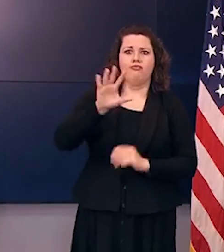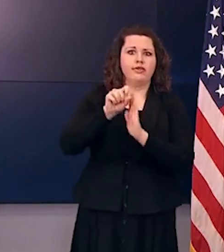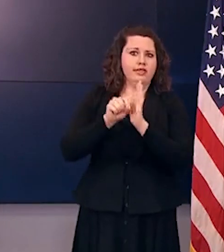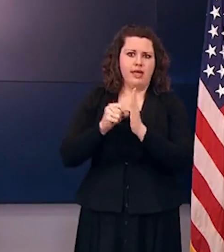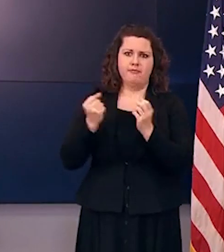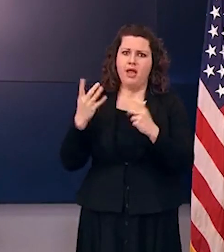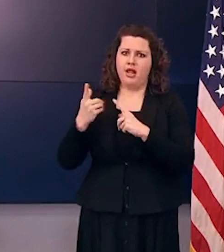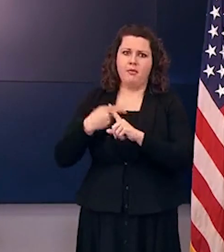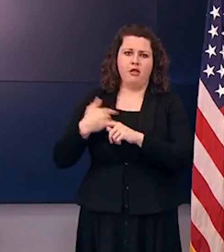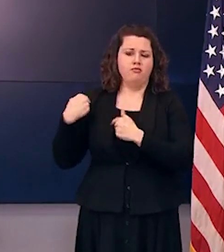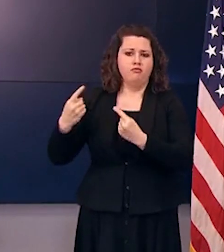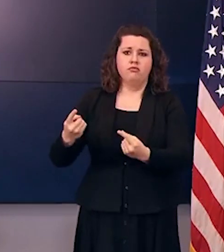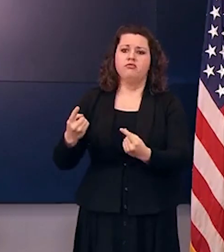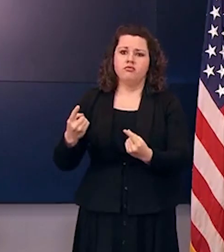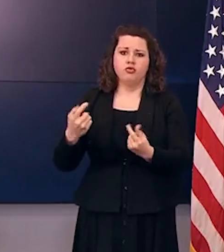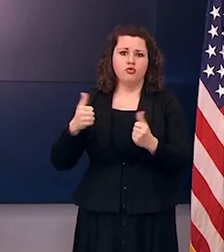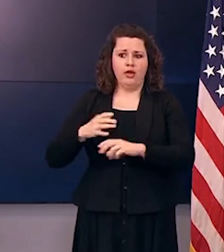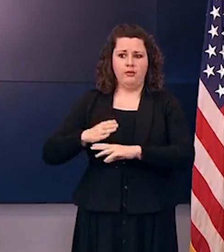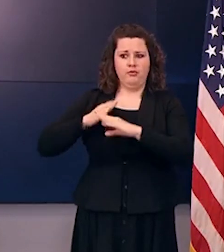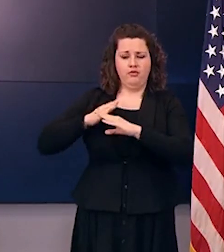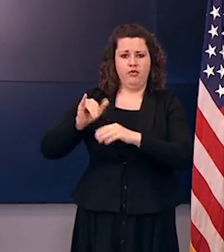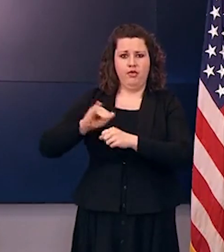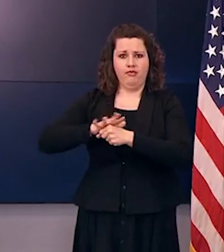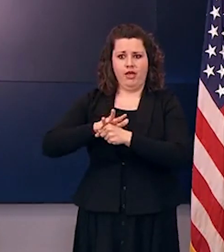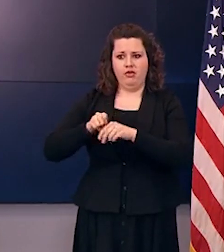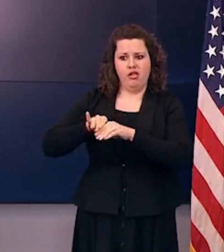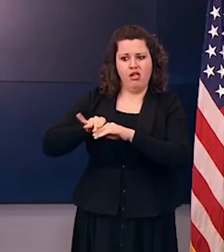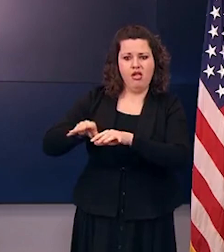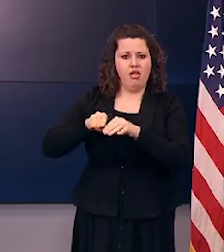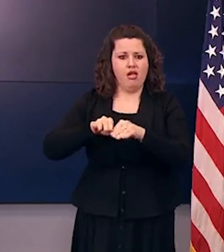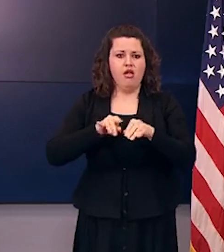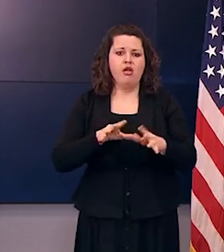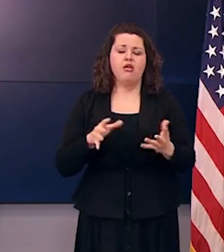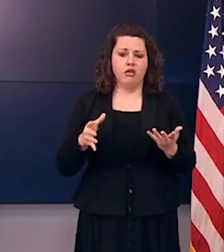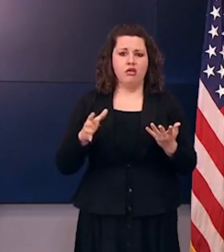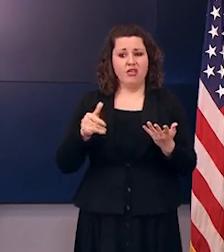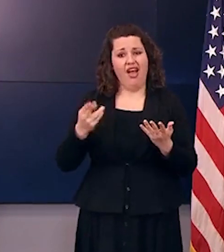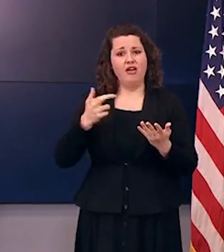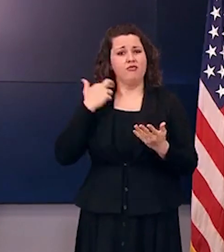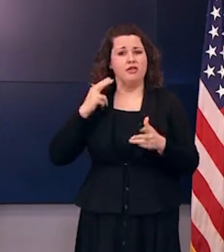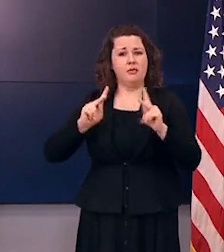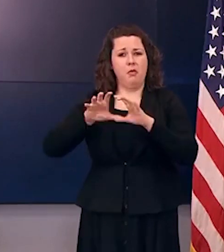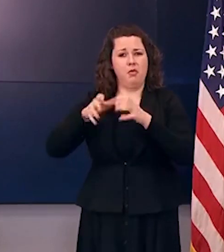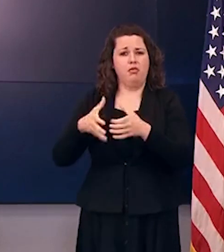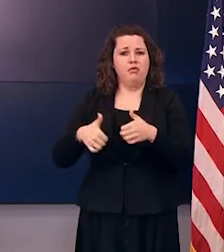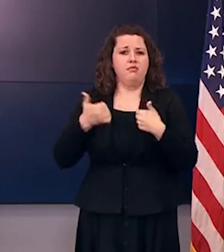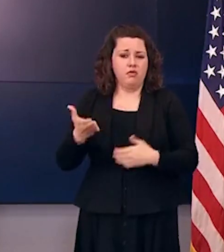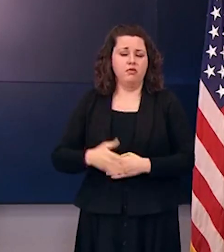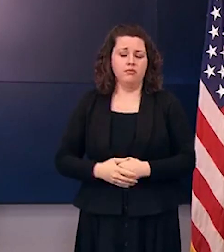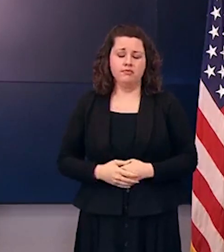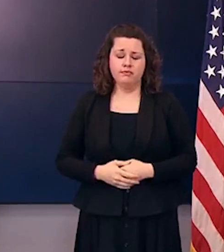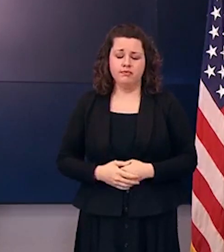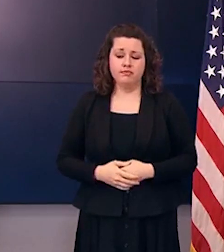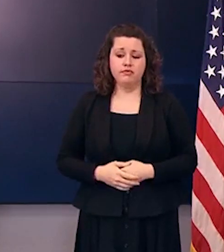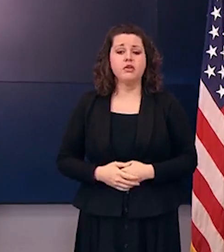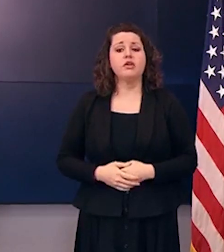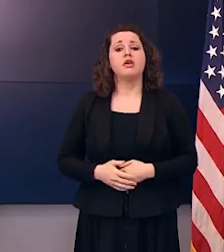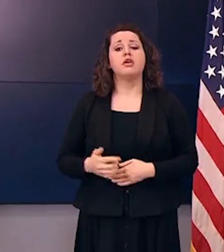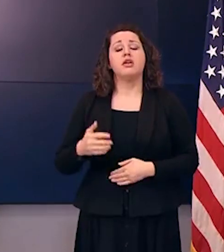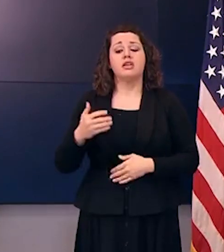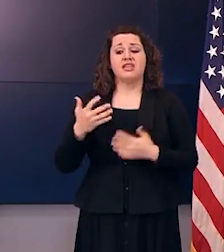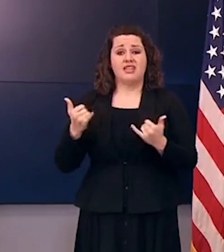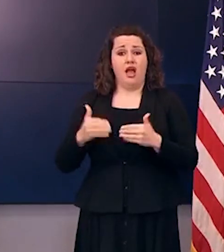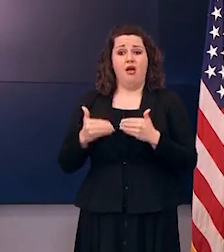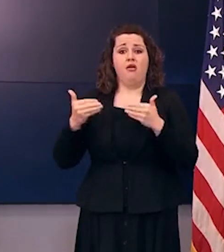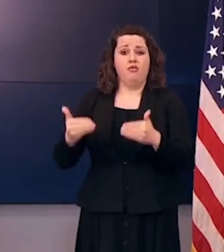now to prevent the virus from entering these facilities where some of our most vulnerable Iowans live. We are taking the next